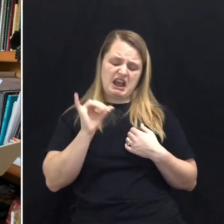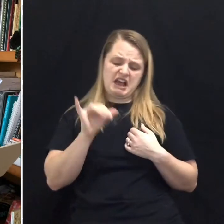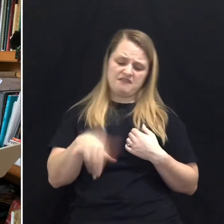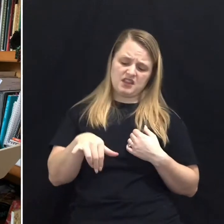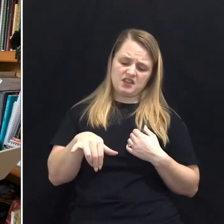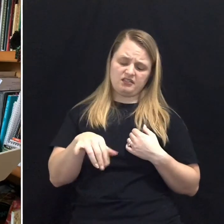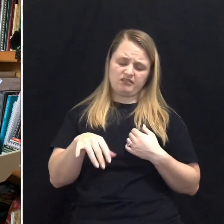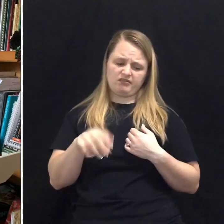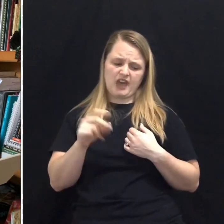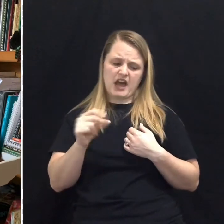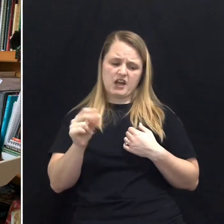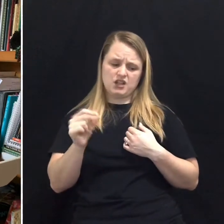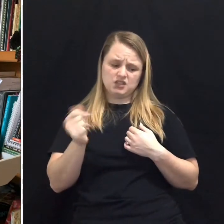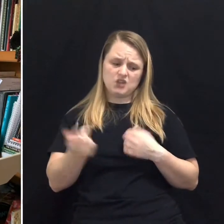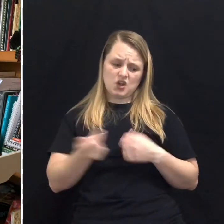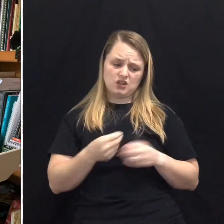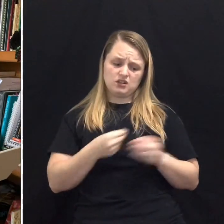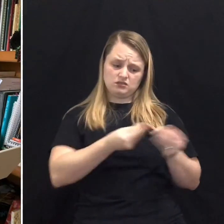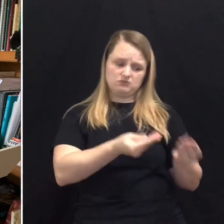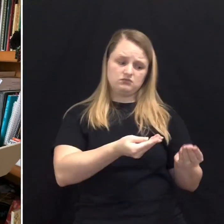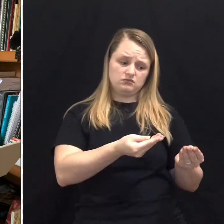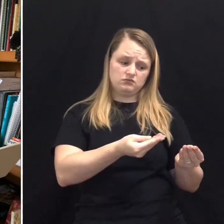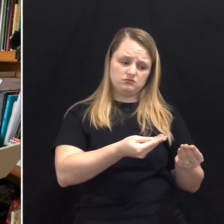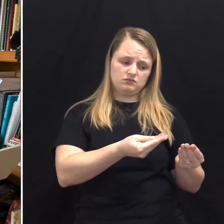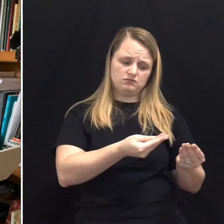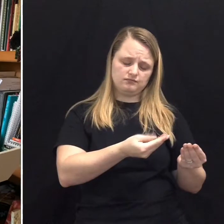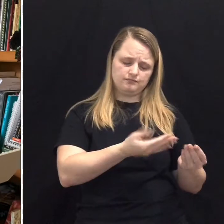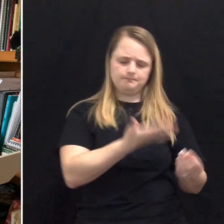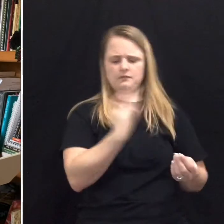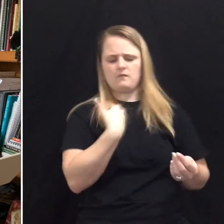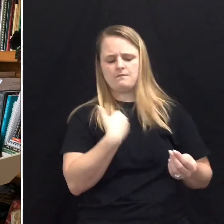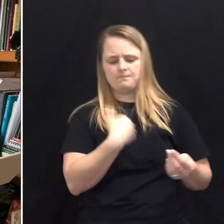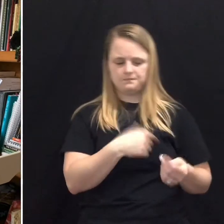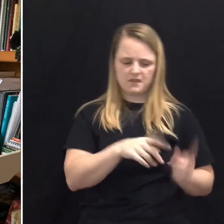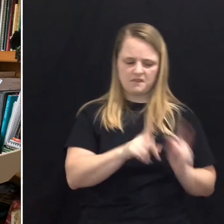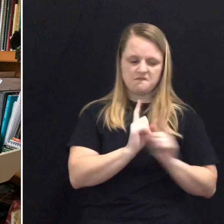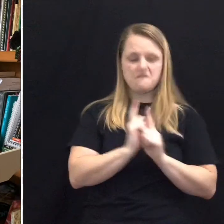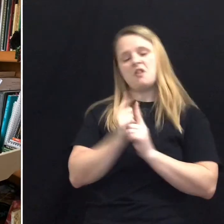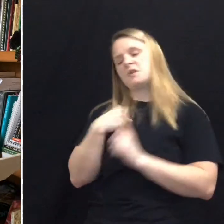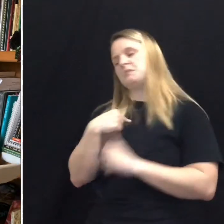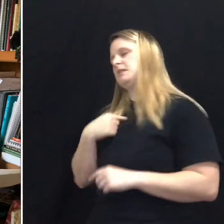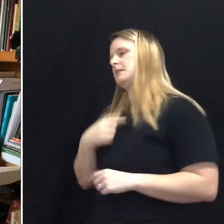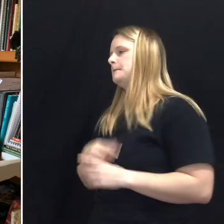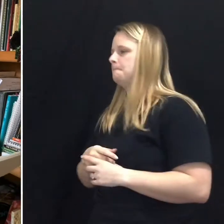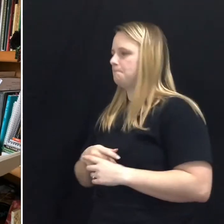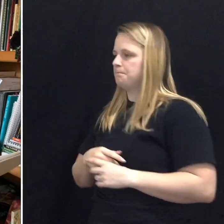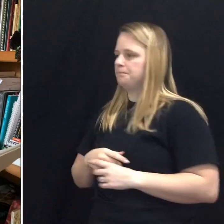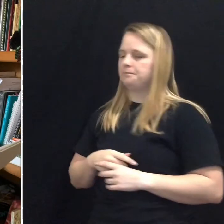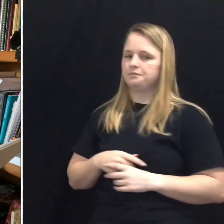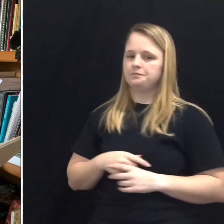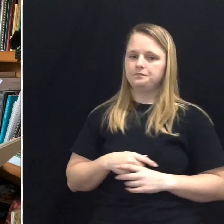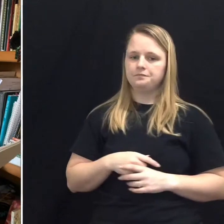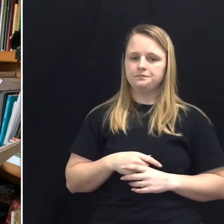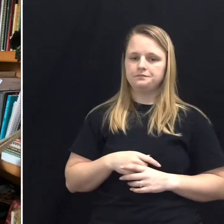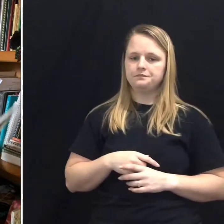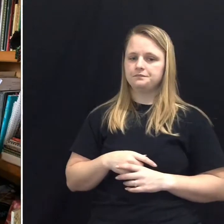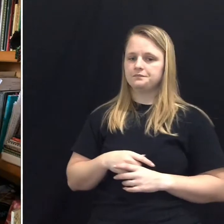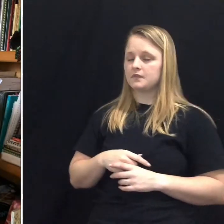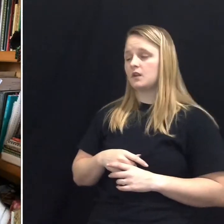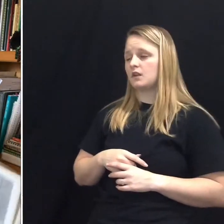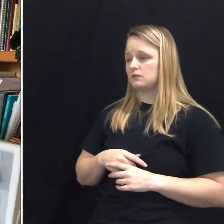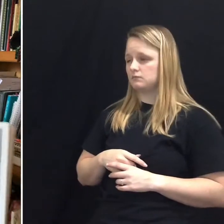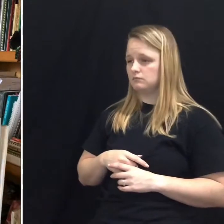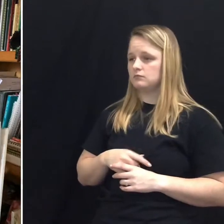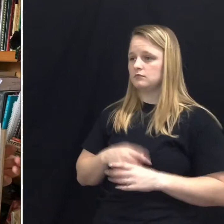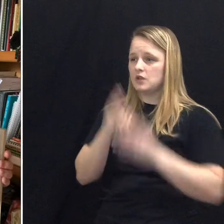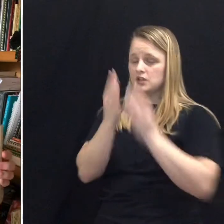your little Fritzy. Follow me." With those words, he went to the